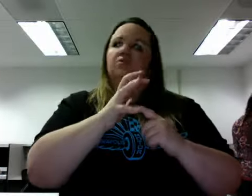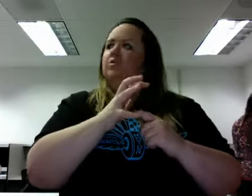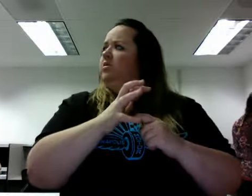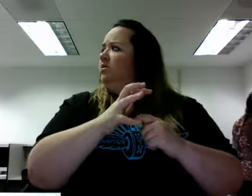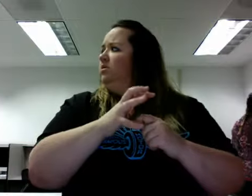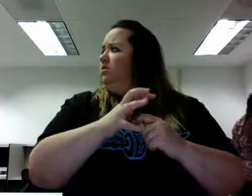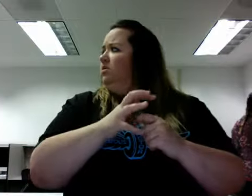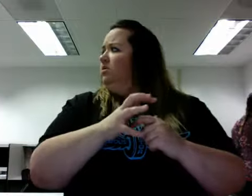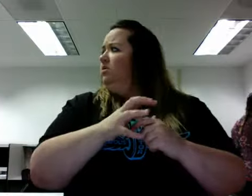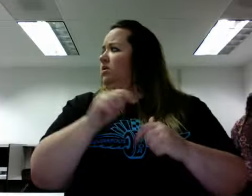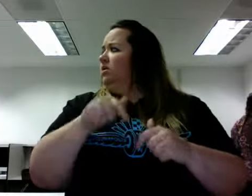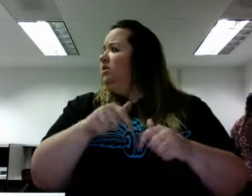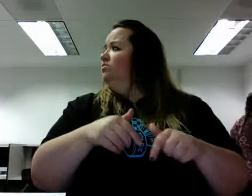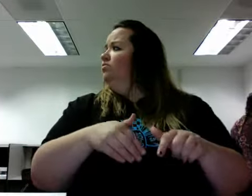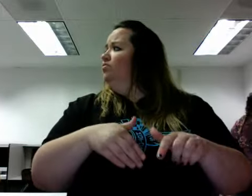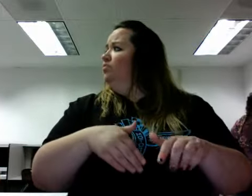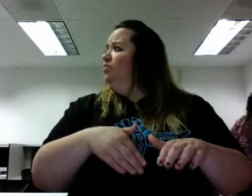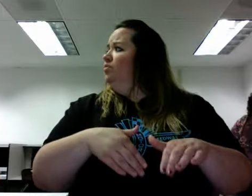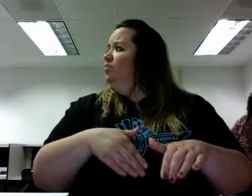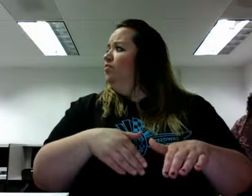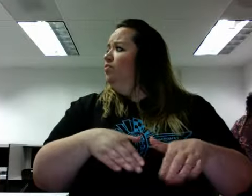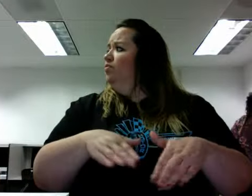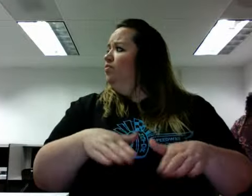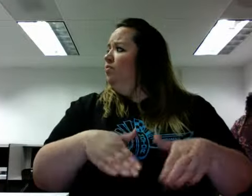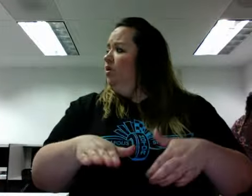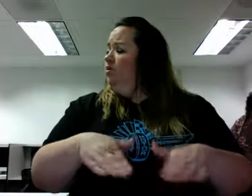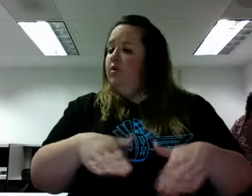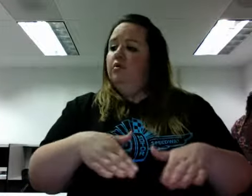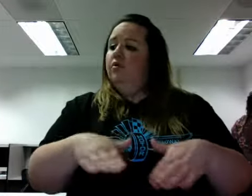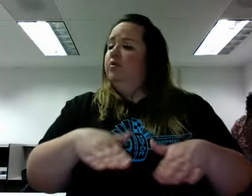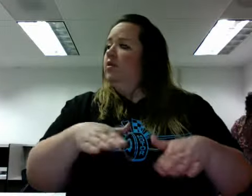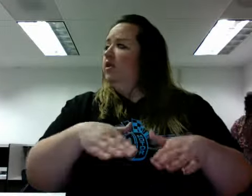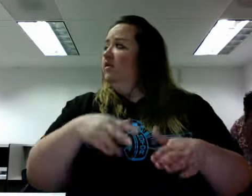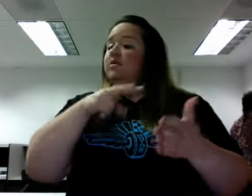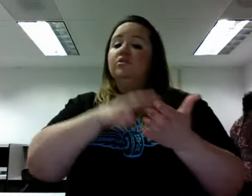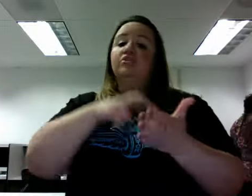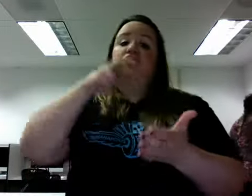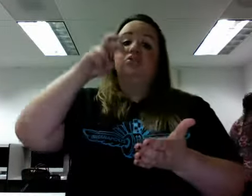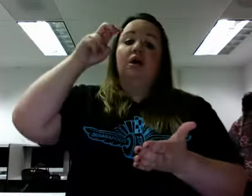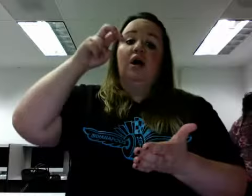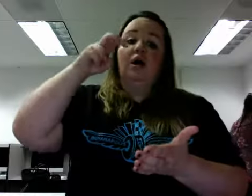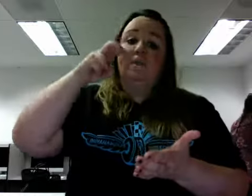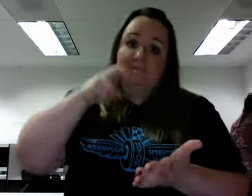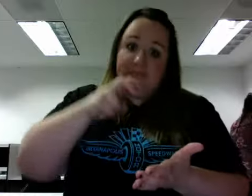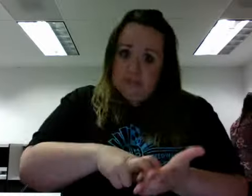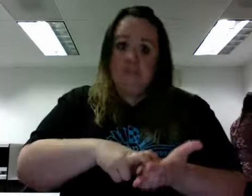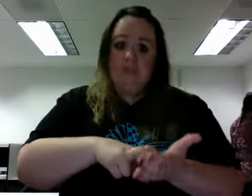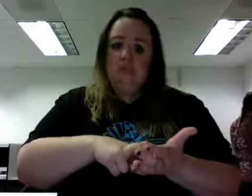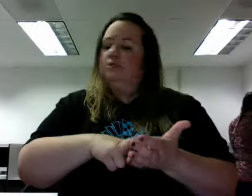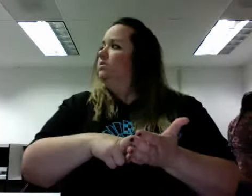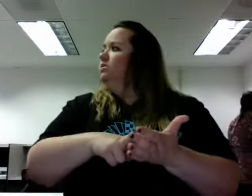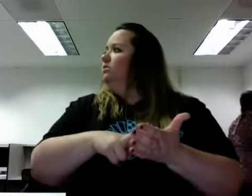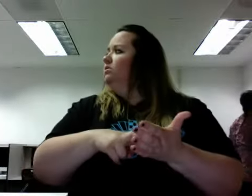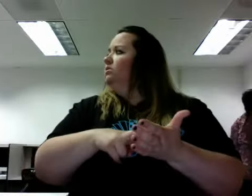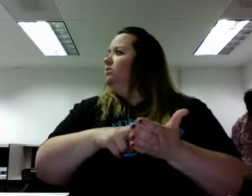2, 3, 4, 1, 2, 3, 4, off the board. Big hit, boy. Boom. He's up in the air. He's driving forward. He lands. All of a sudden, he